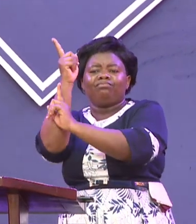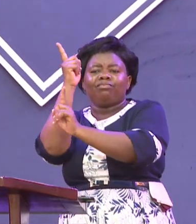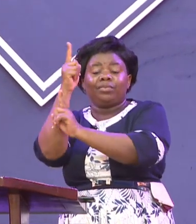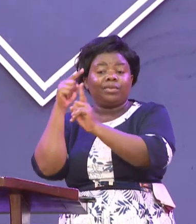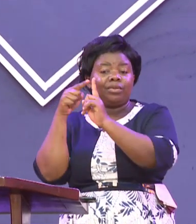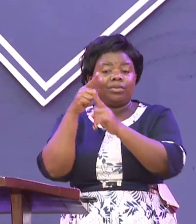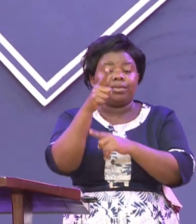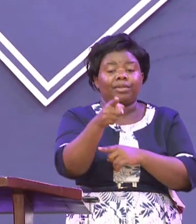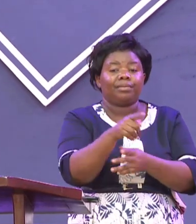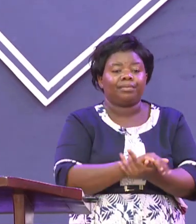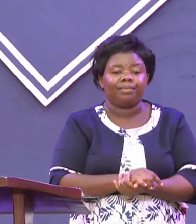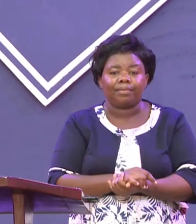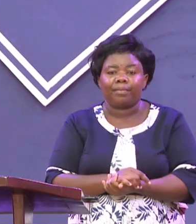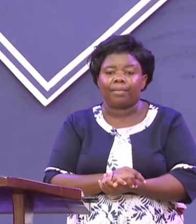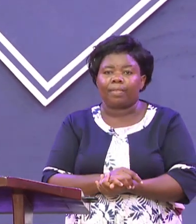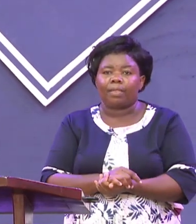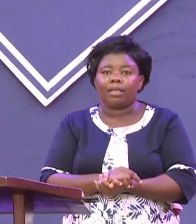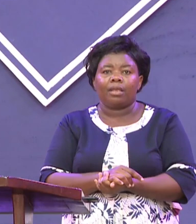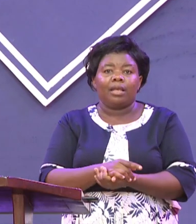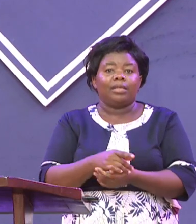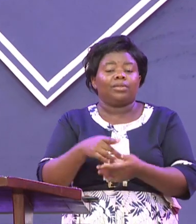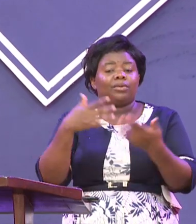is a protector, a guard.